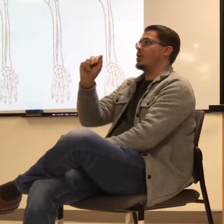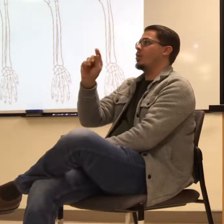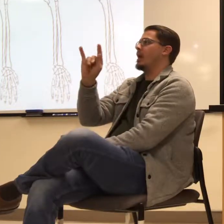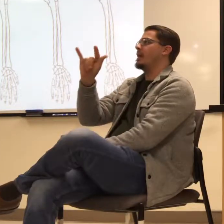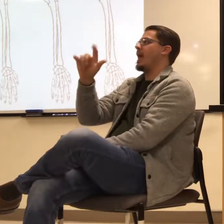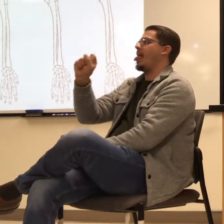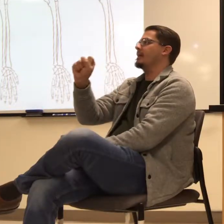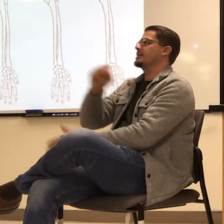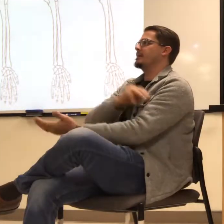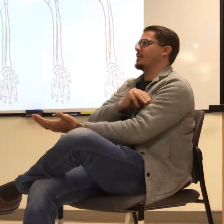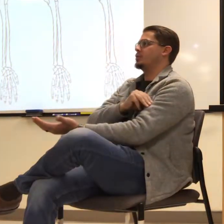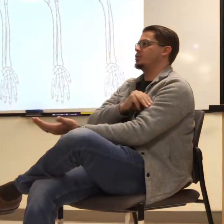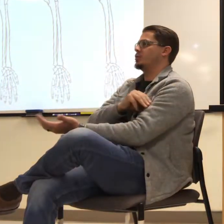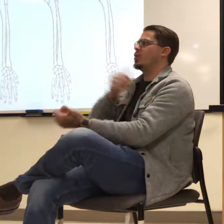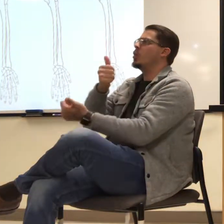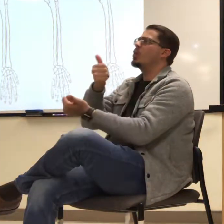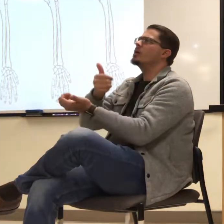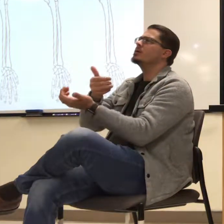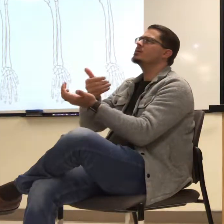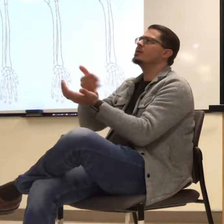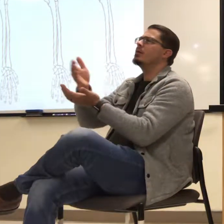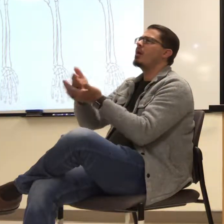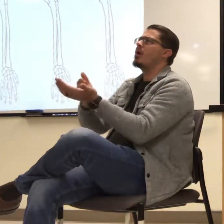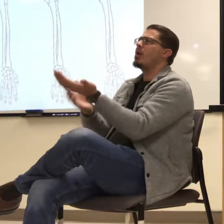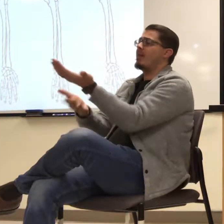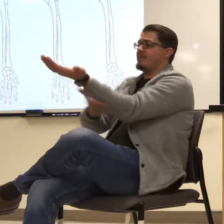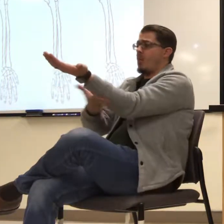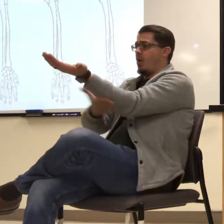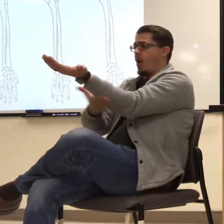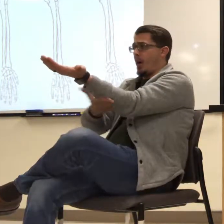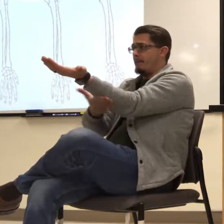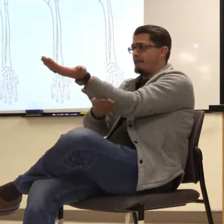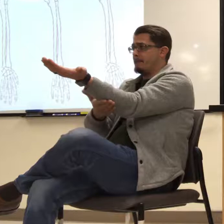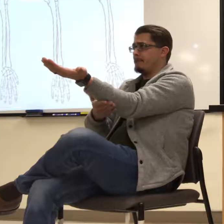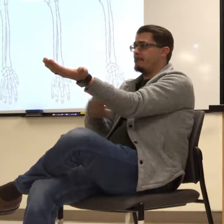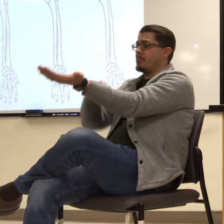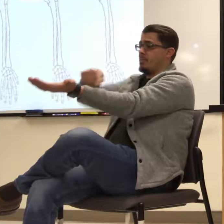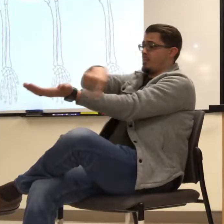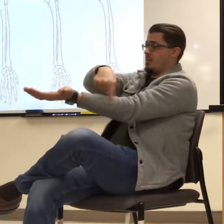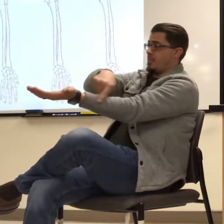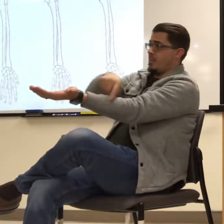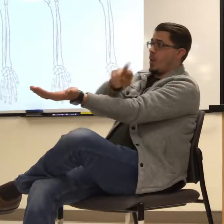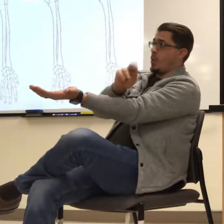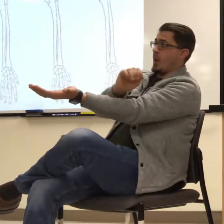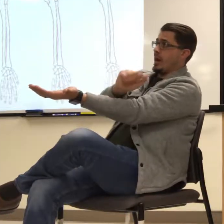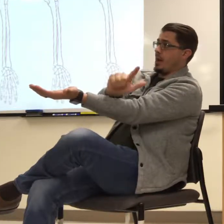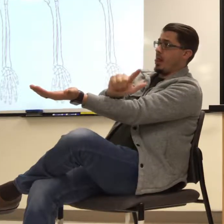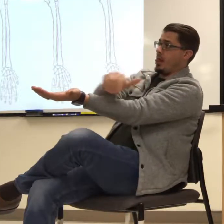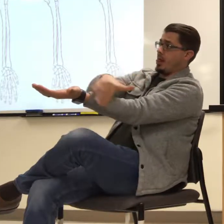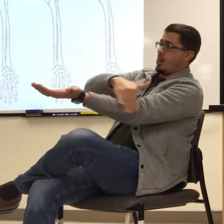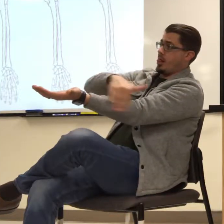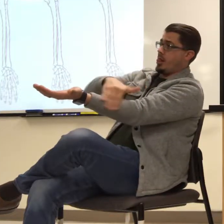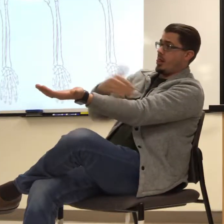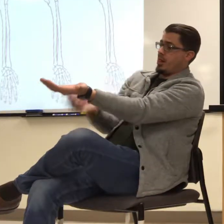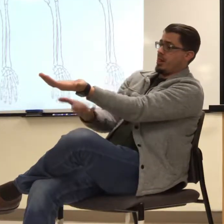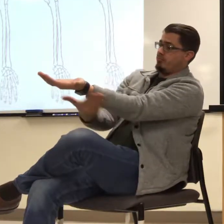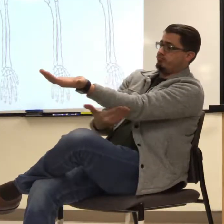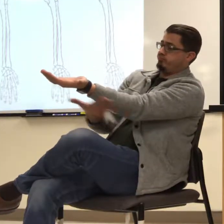that tells you which part of the forearm on the posterior side they're on, the radial side or the ulnar side.